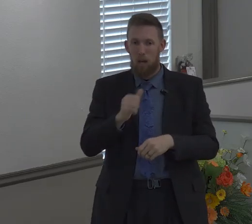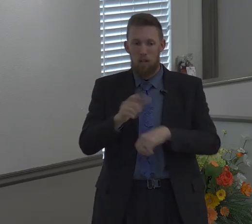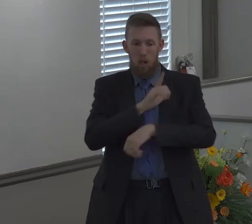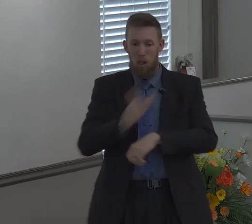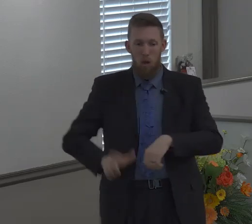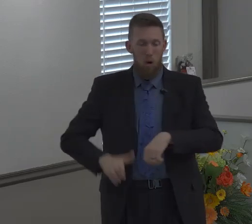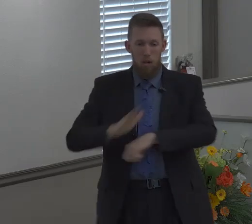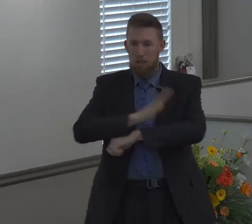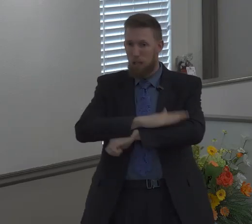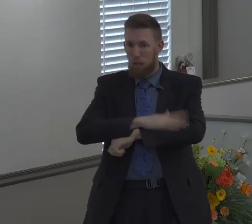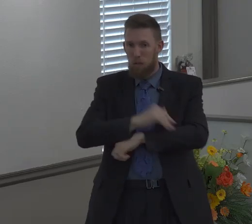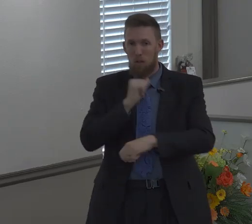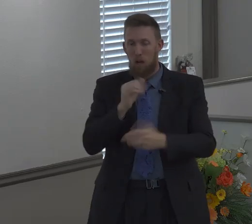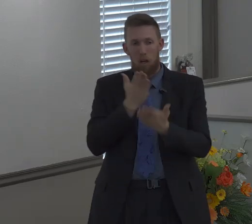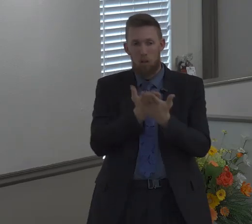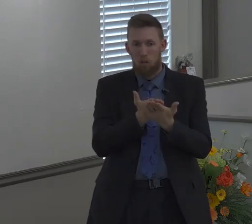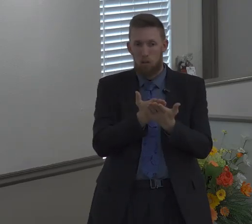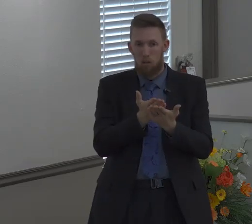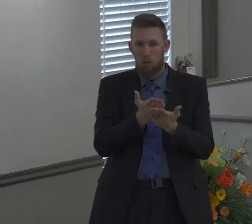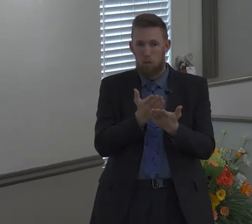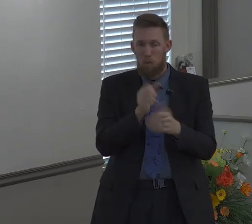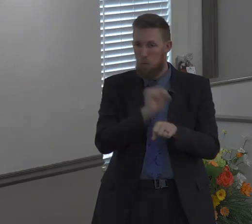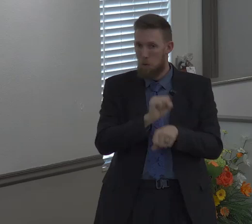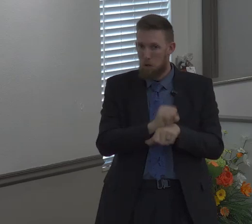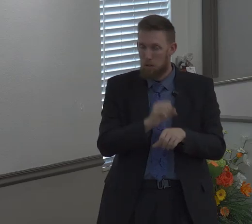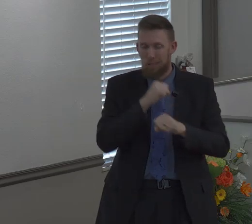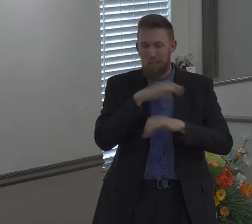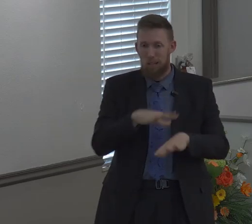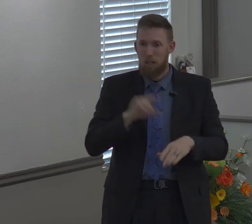can't get saved in good works. You can't get saved any other way.